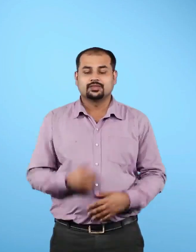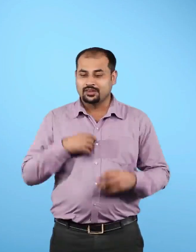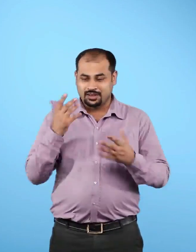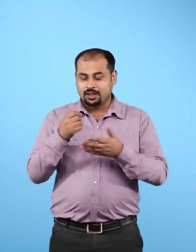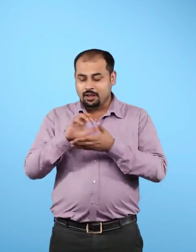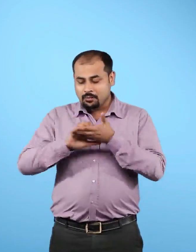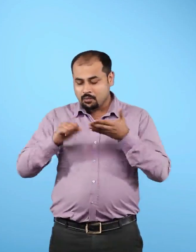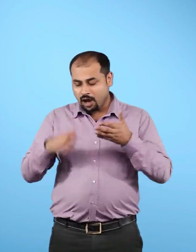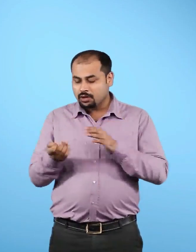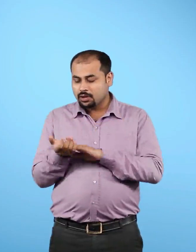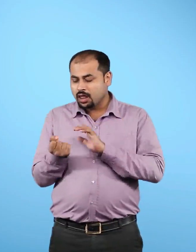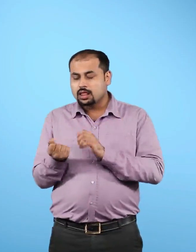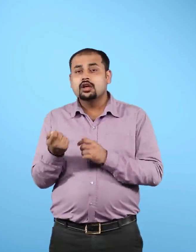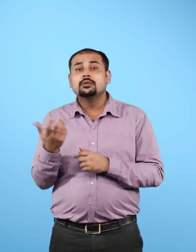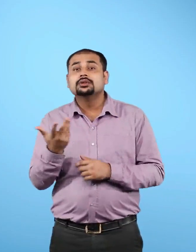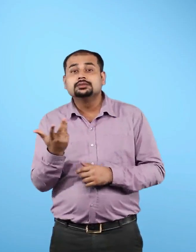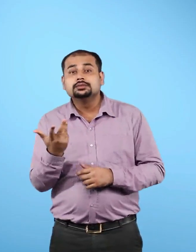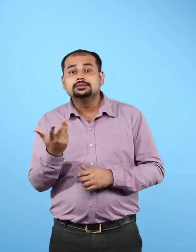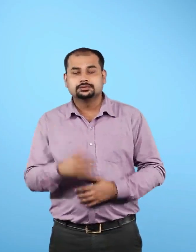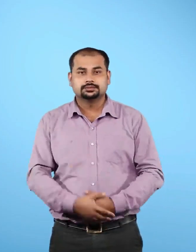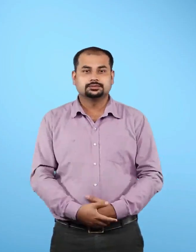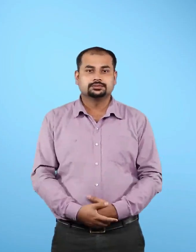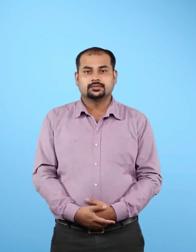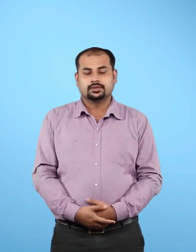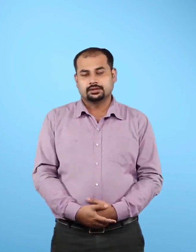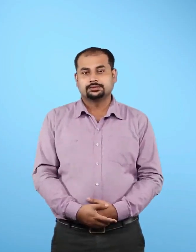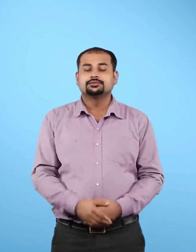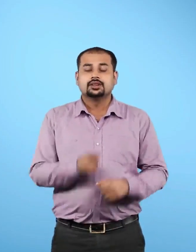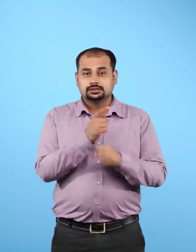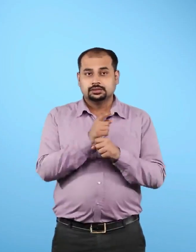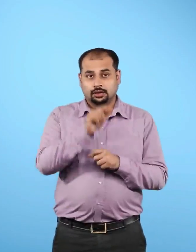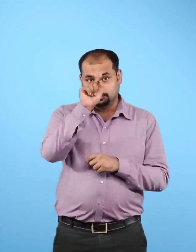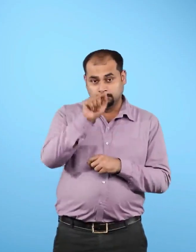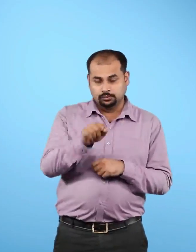How much money was left with him? For the teacher.